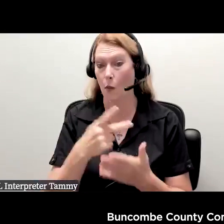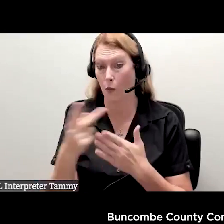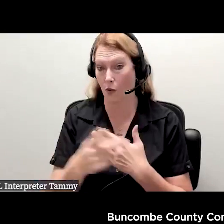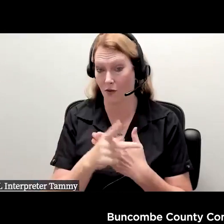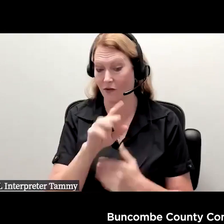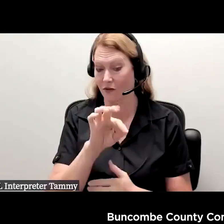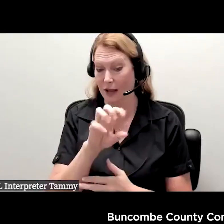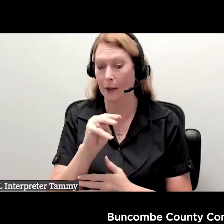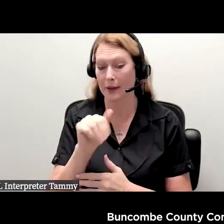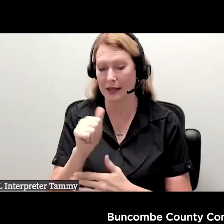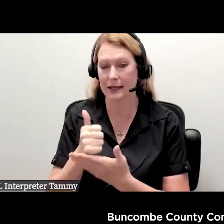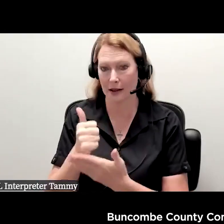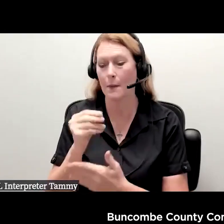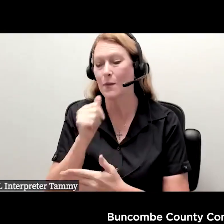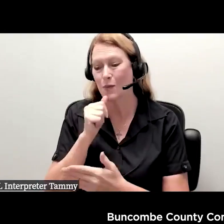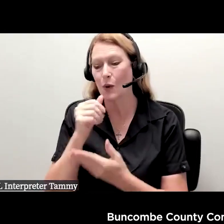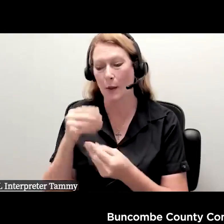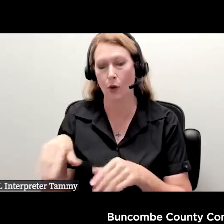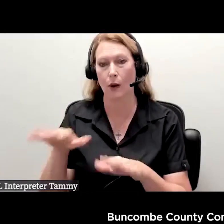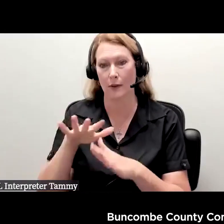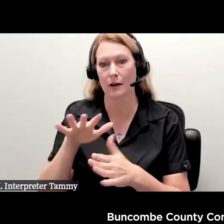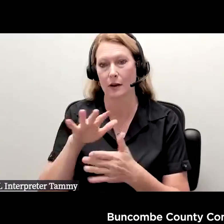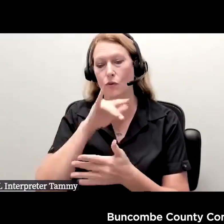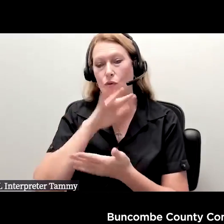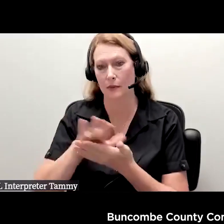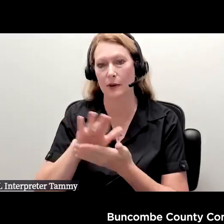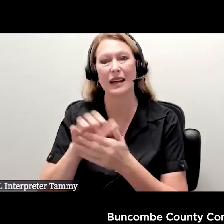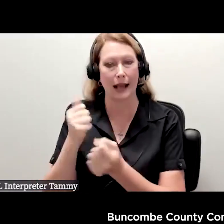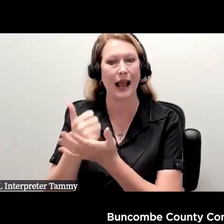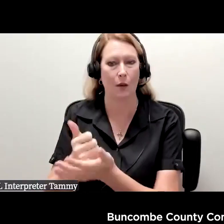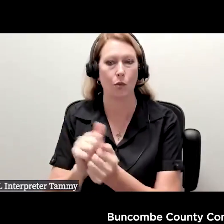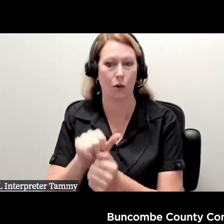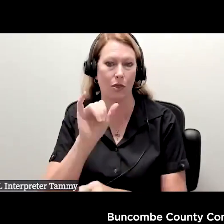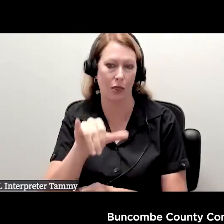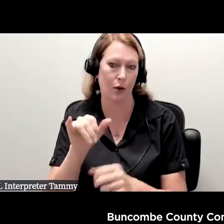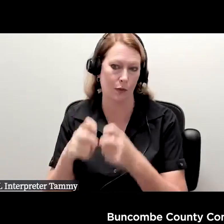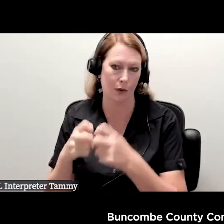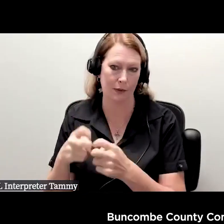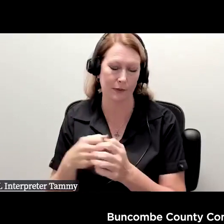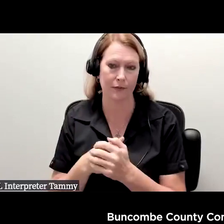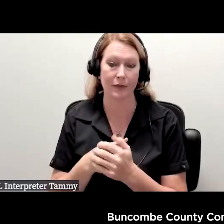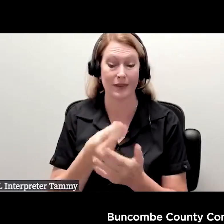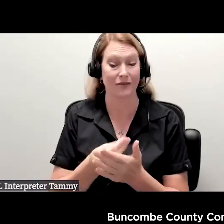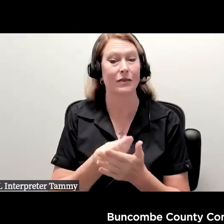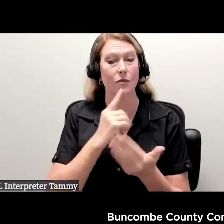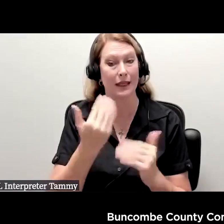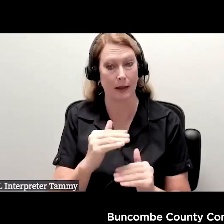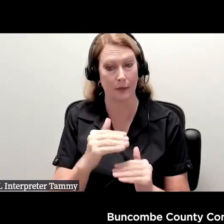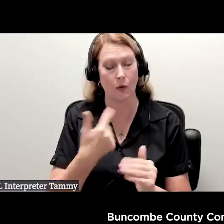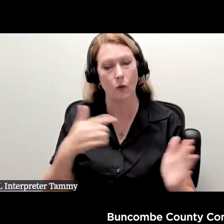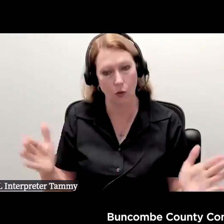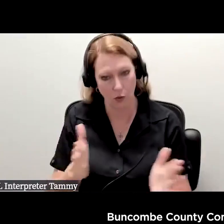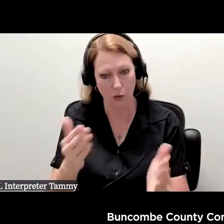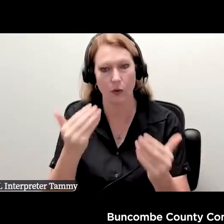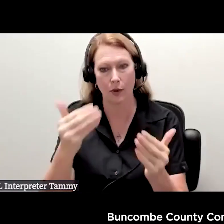disaster assistance and private property debris removal may help with those issues. While funds are limited, we encourage you to